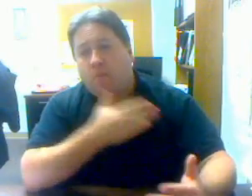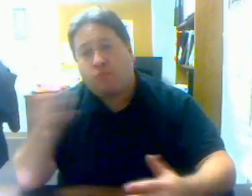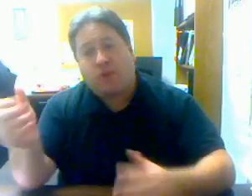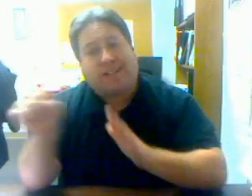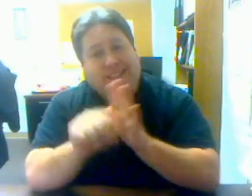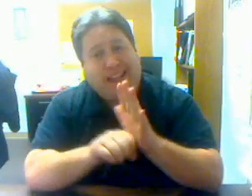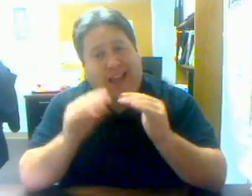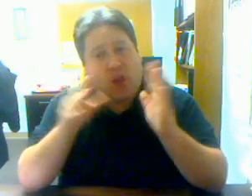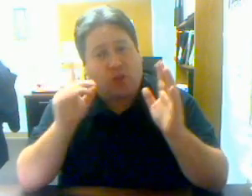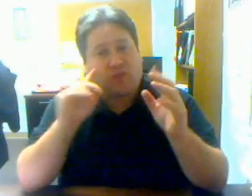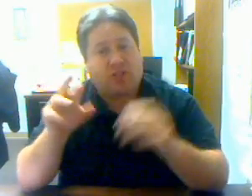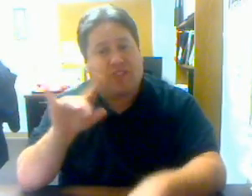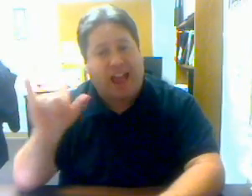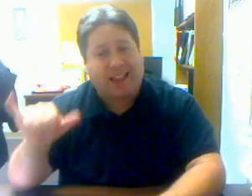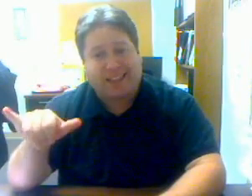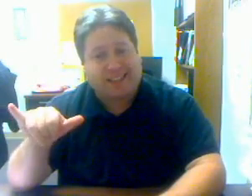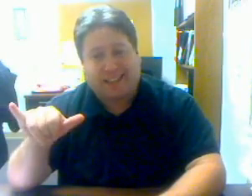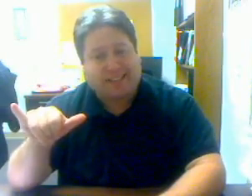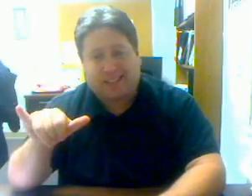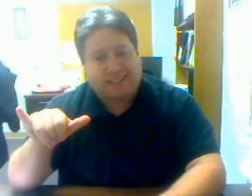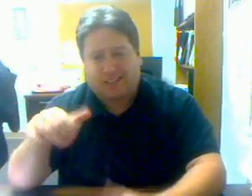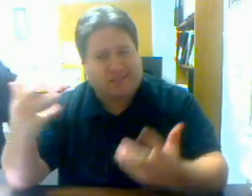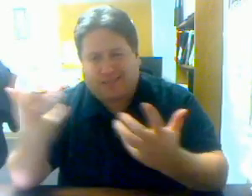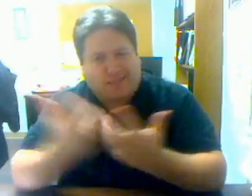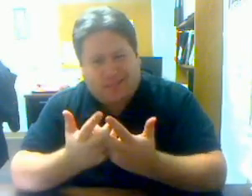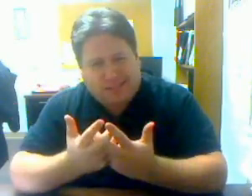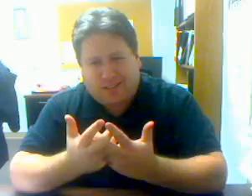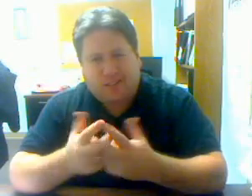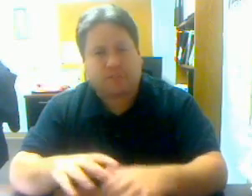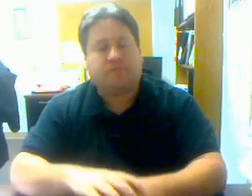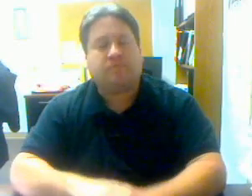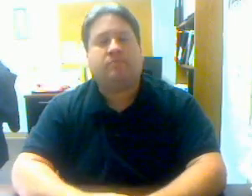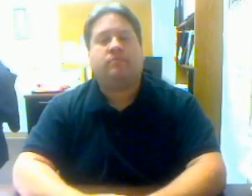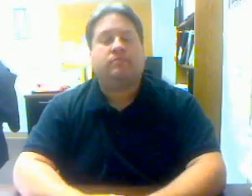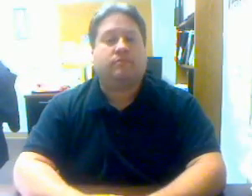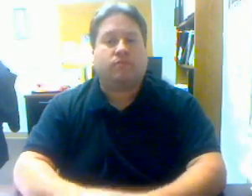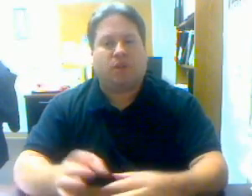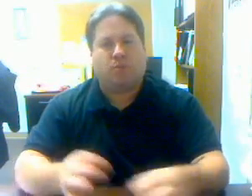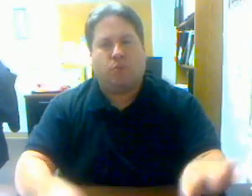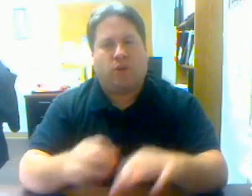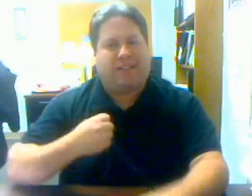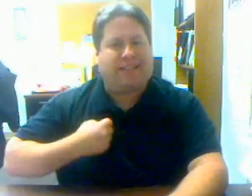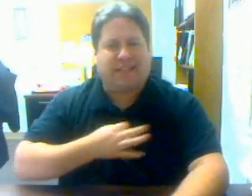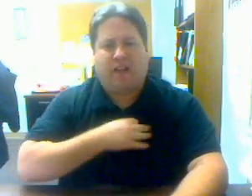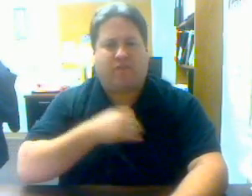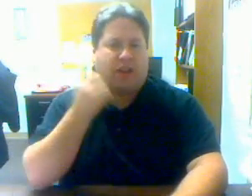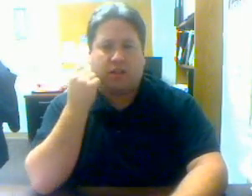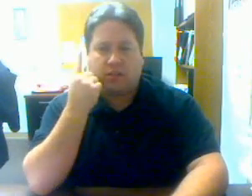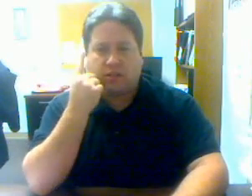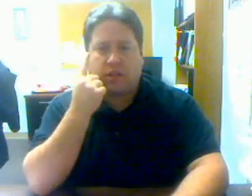Another for you as staff people, something very important to understand is this notion